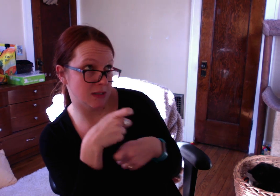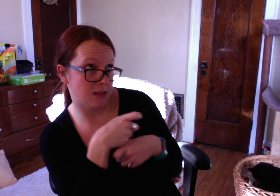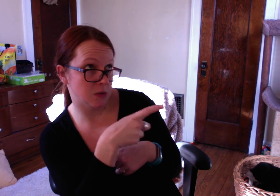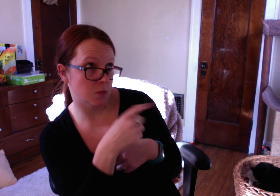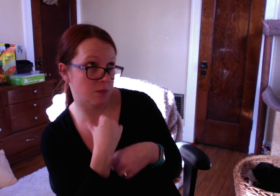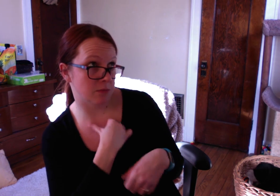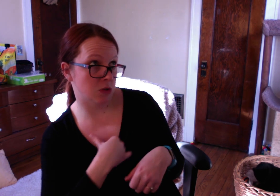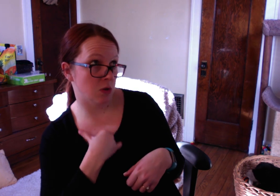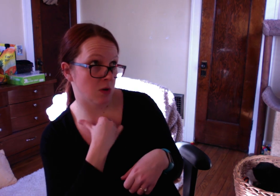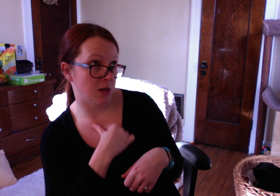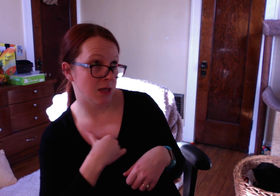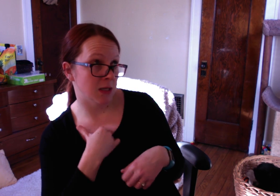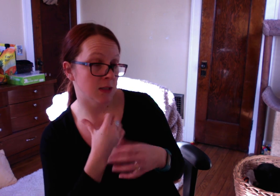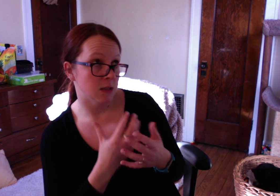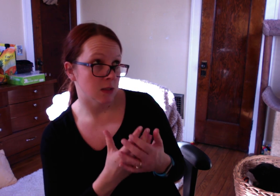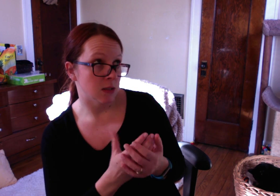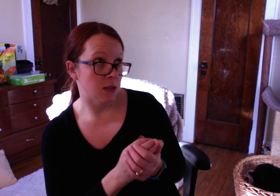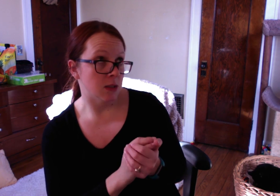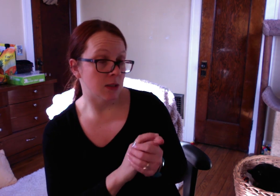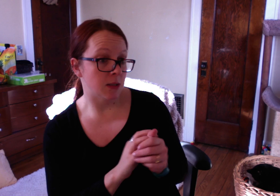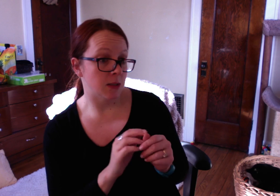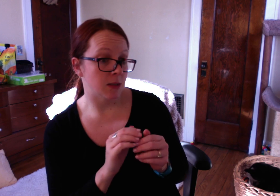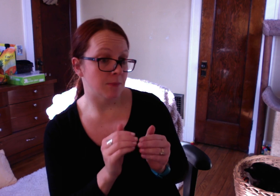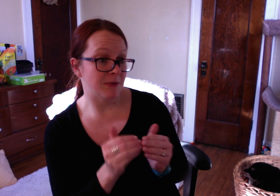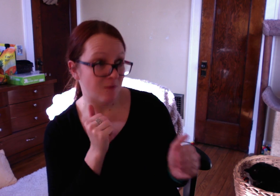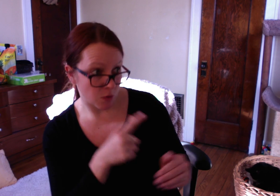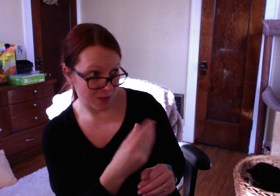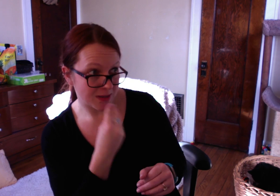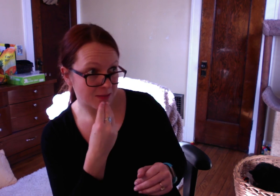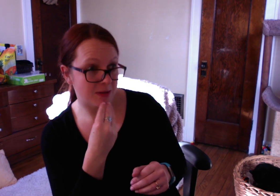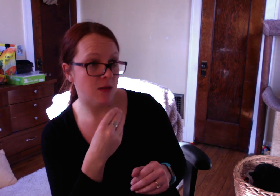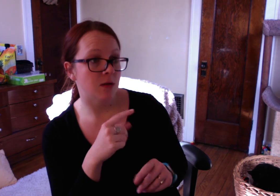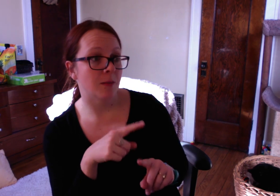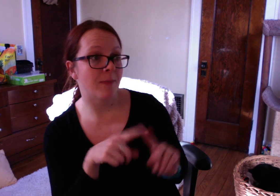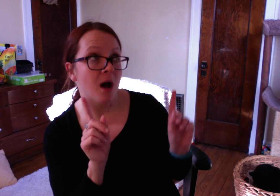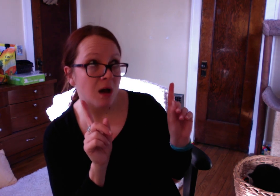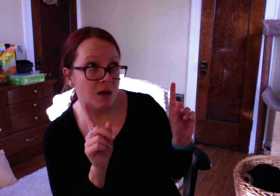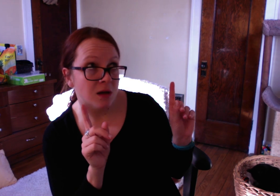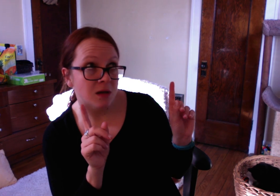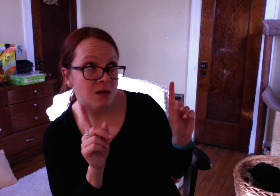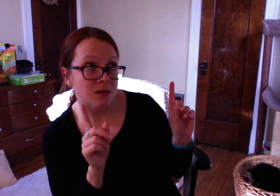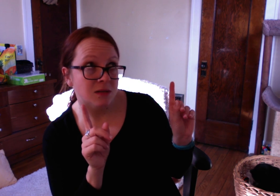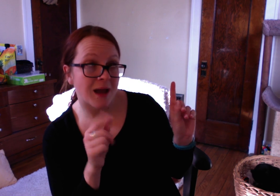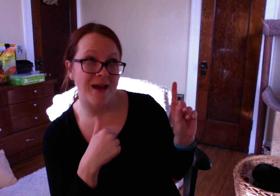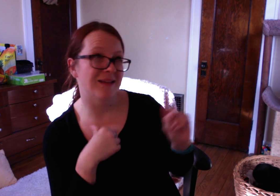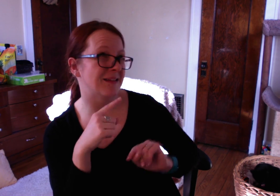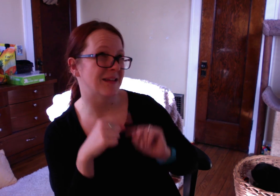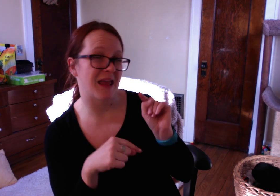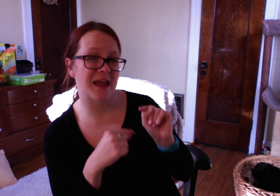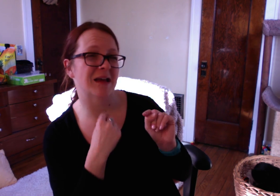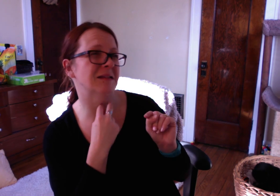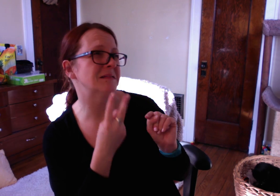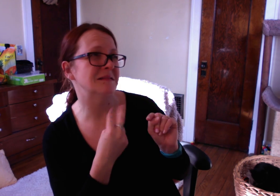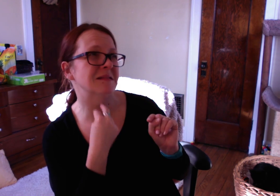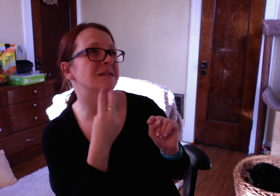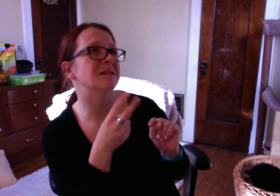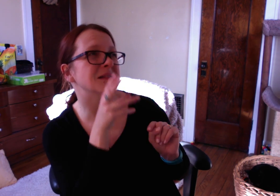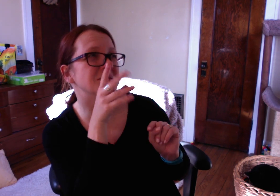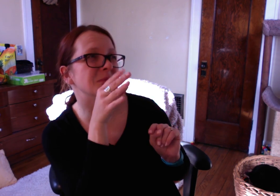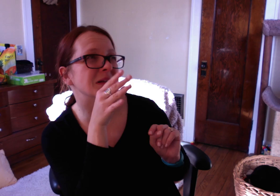would like to say I am sorry before you eat me, but you are pressing down on me so hard that I